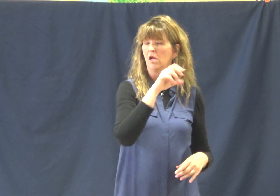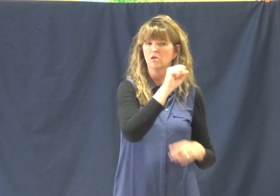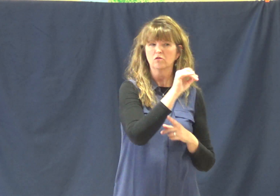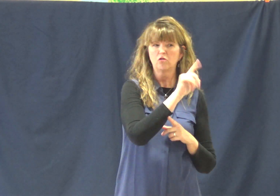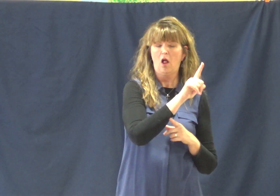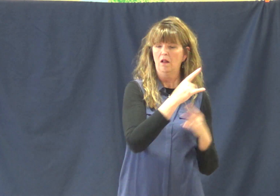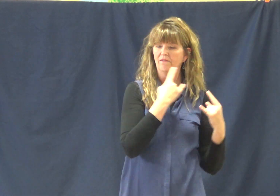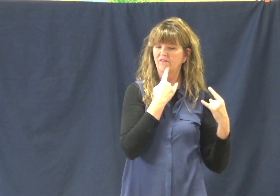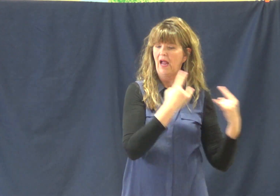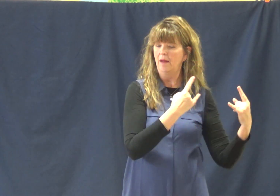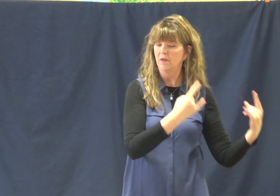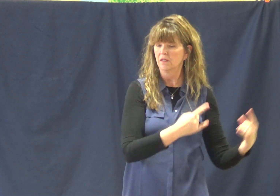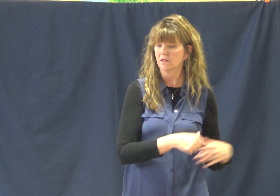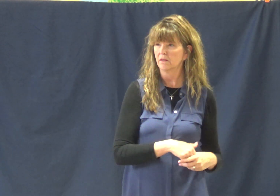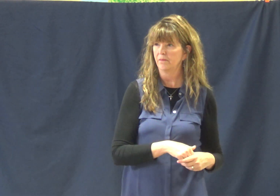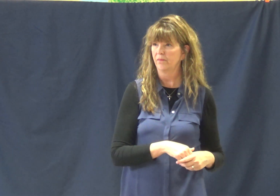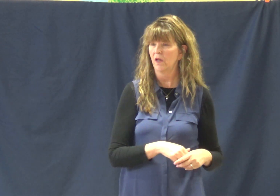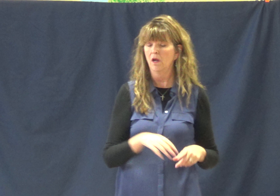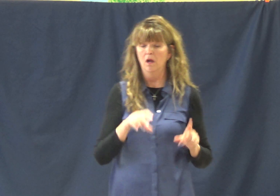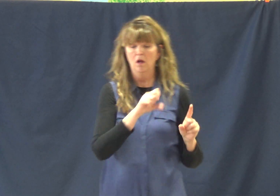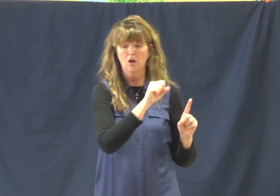knowledgeable, and very famous.